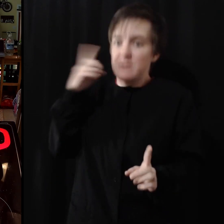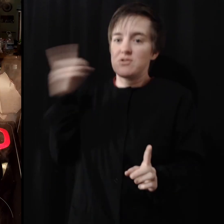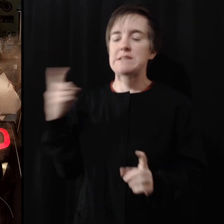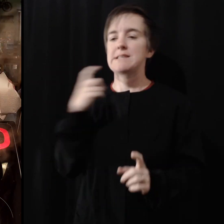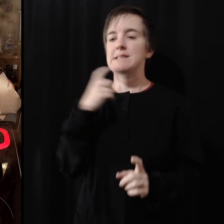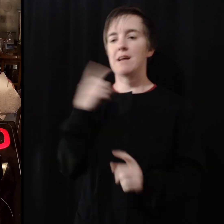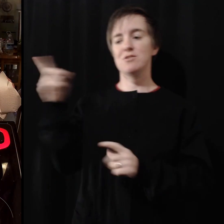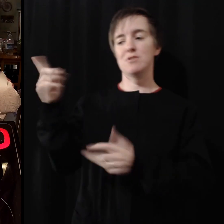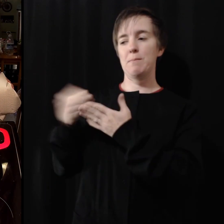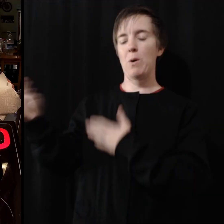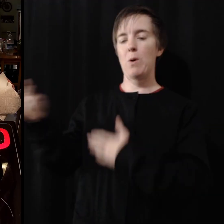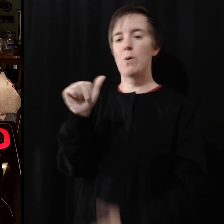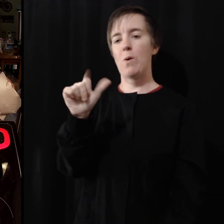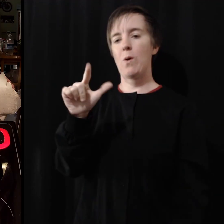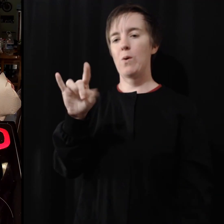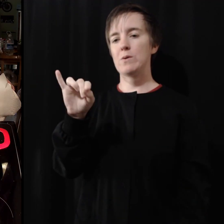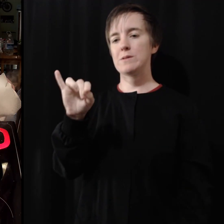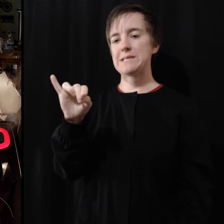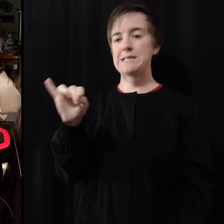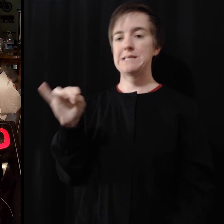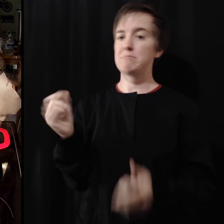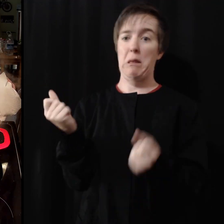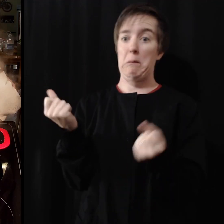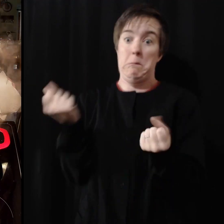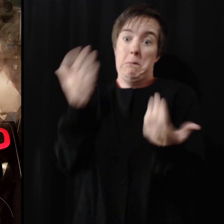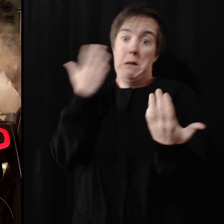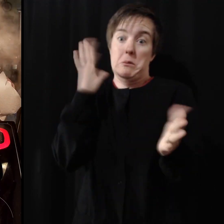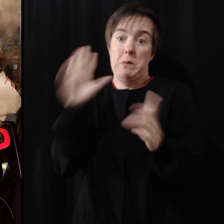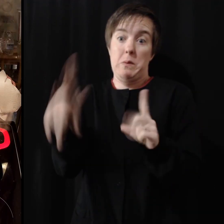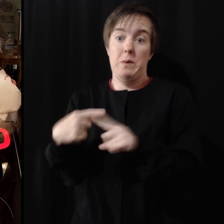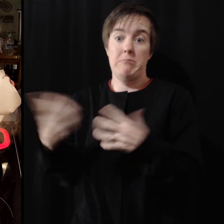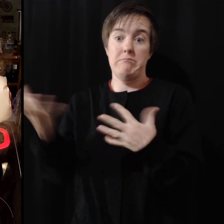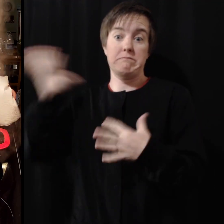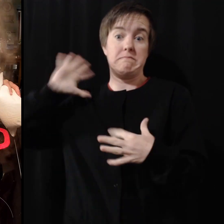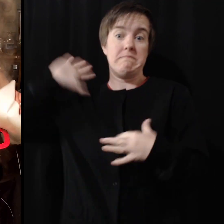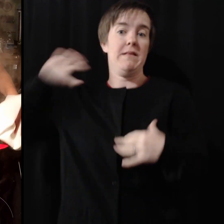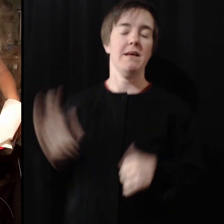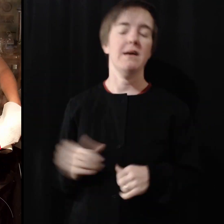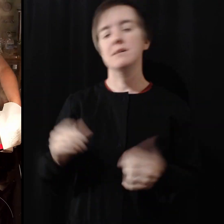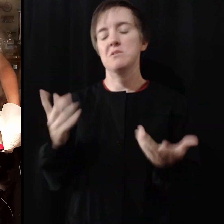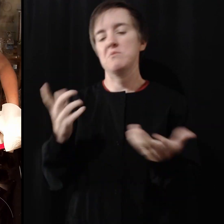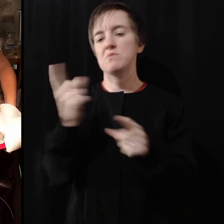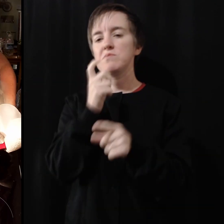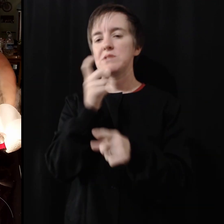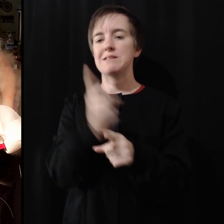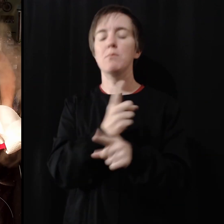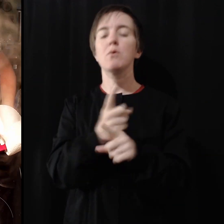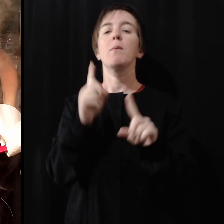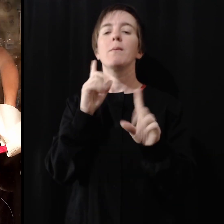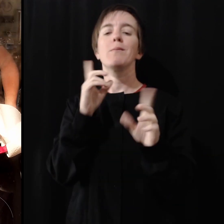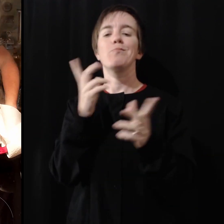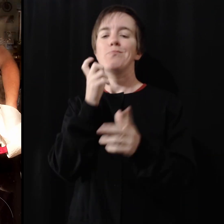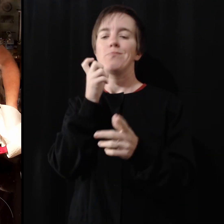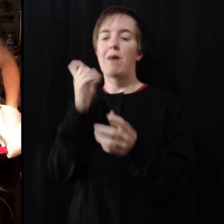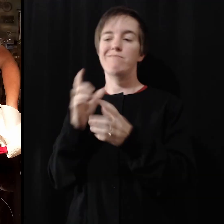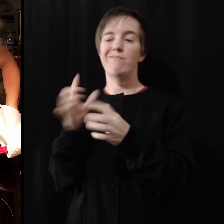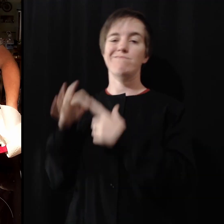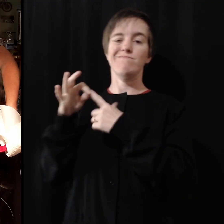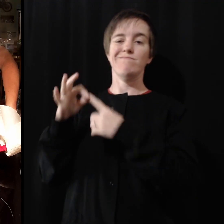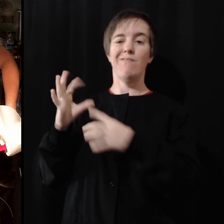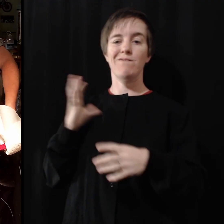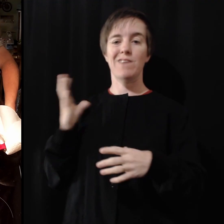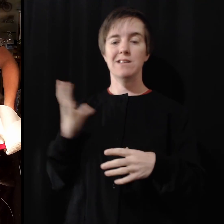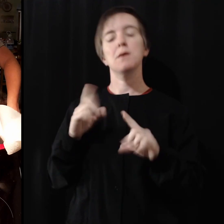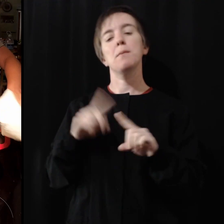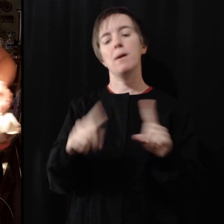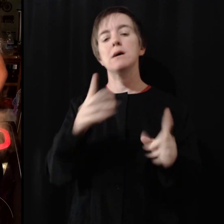like who knows how many years ago. So it's nothing fancy, but it lasts forever. So now it's a lot easier to use than like regular cast iron. So here's the